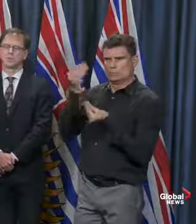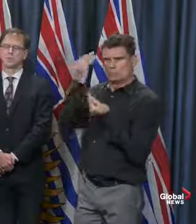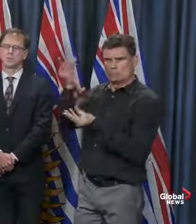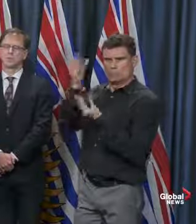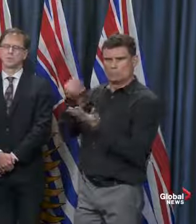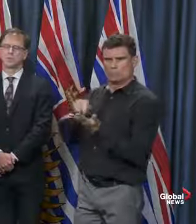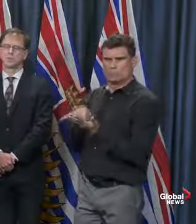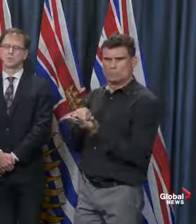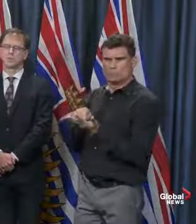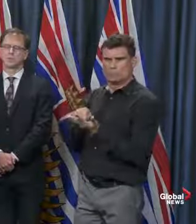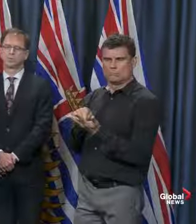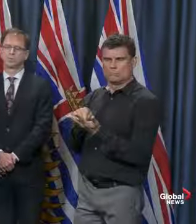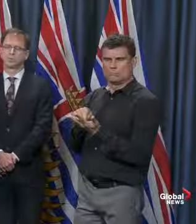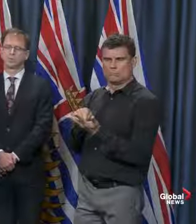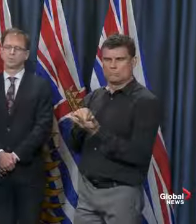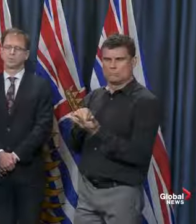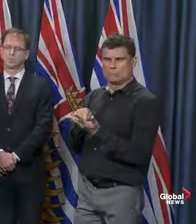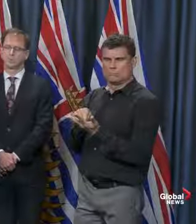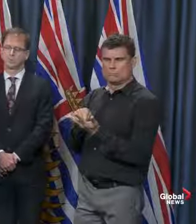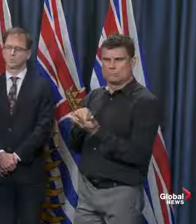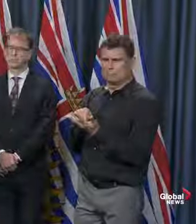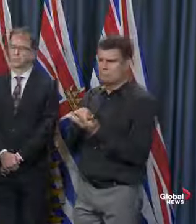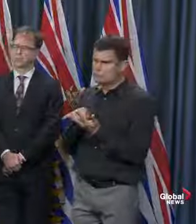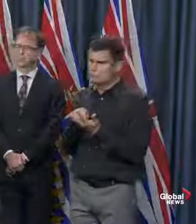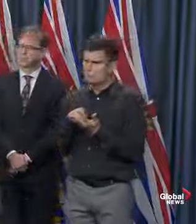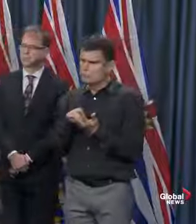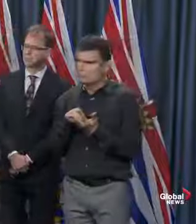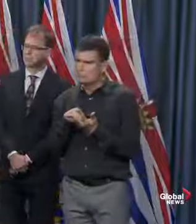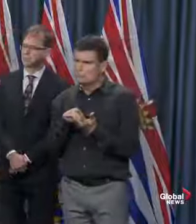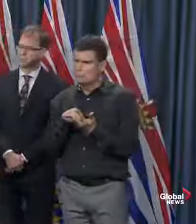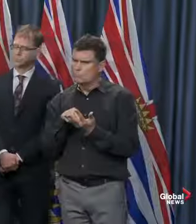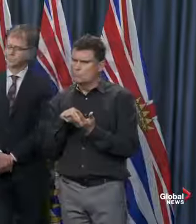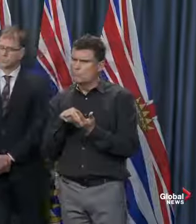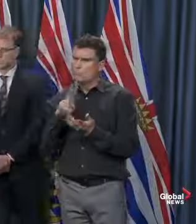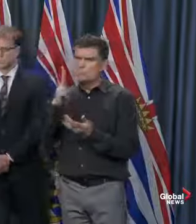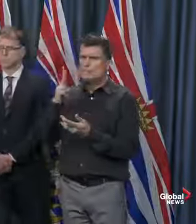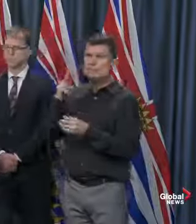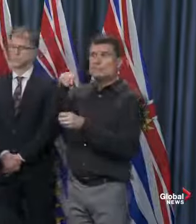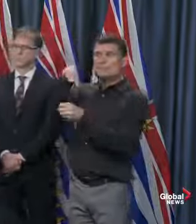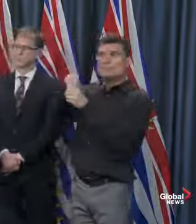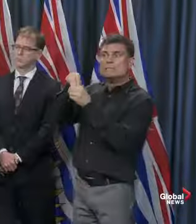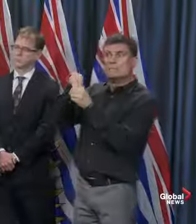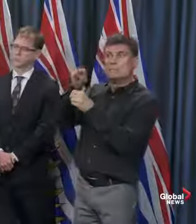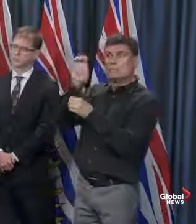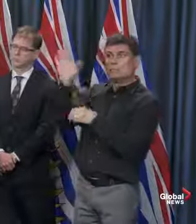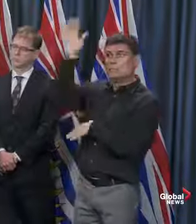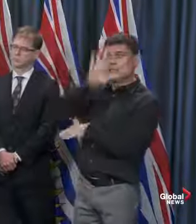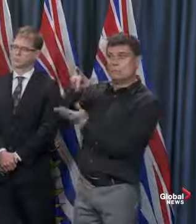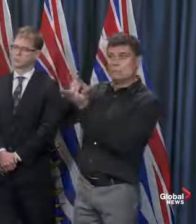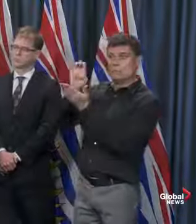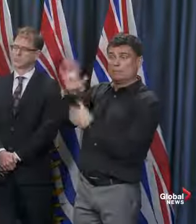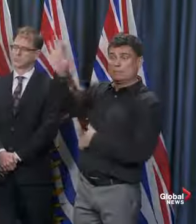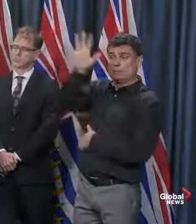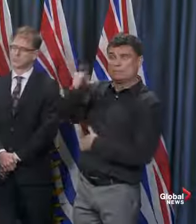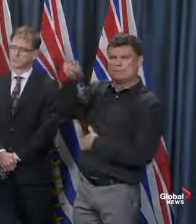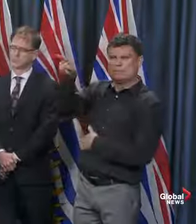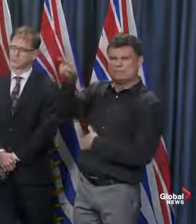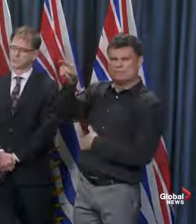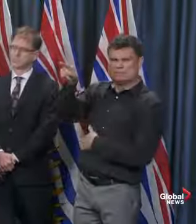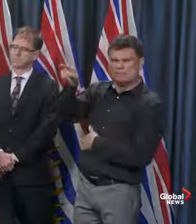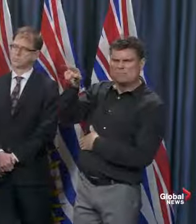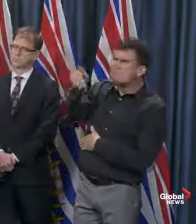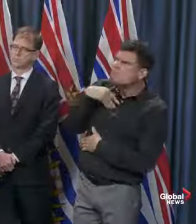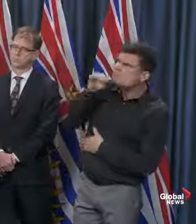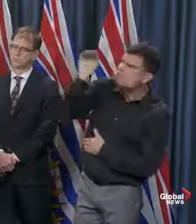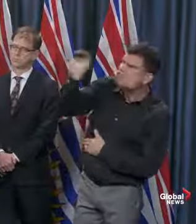not hearing directly from Interior Health, and when we do request interviews with them, they're directing them to the province. There's also been some questions raised